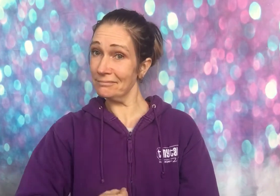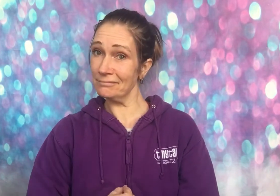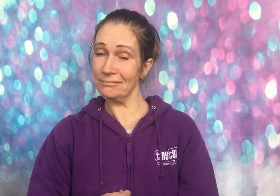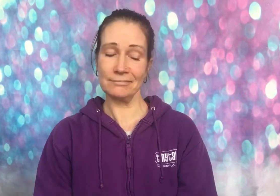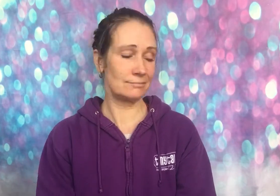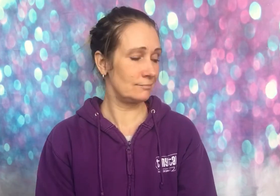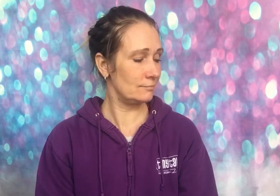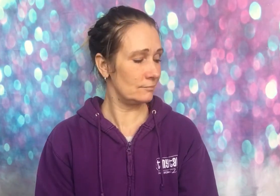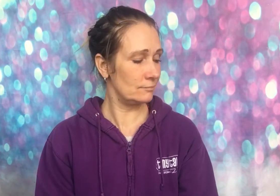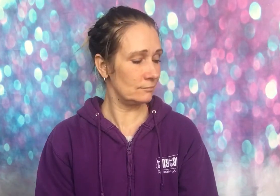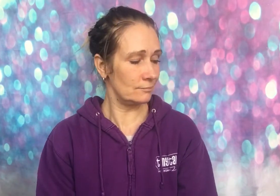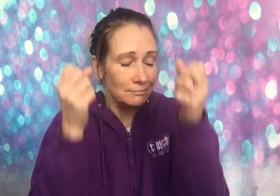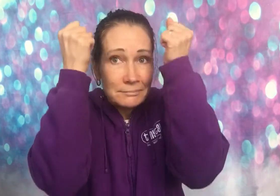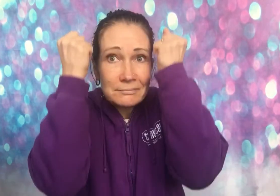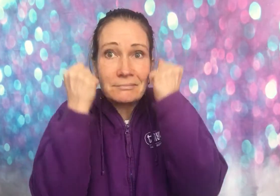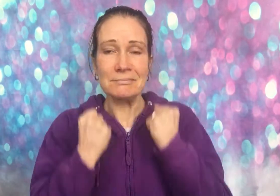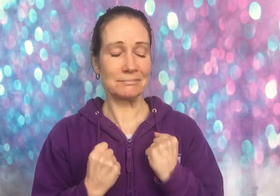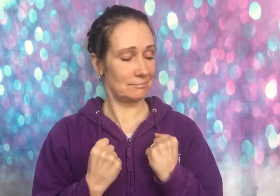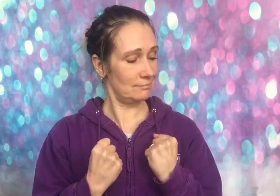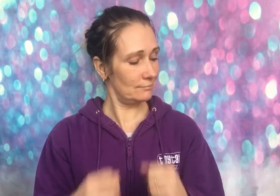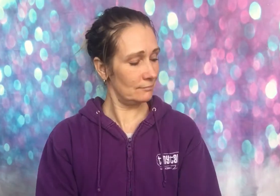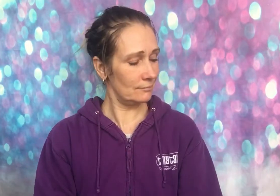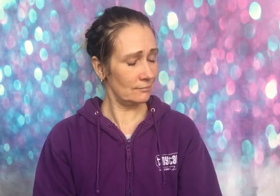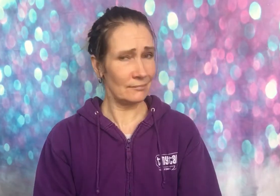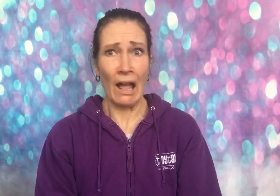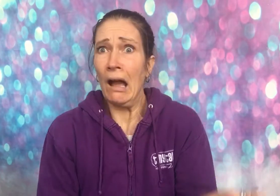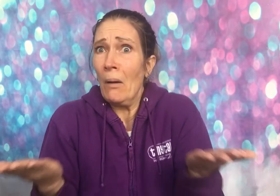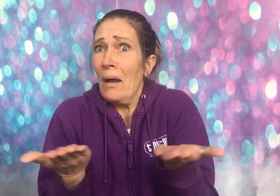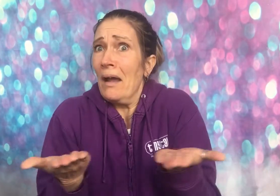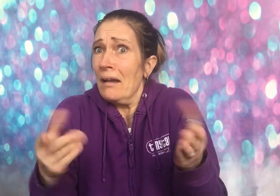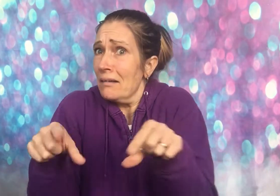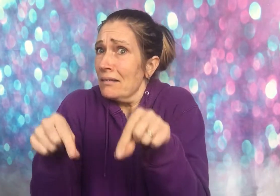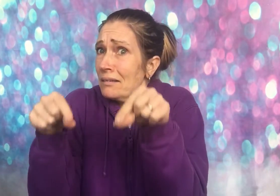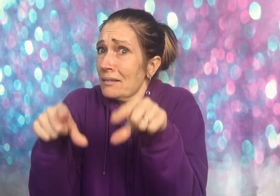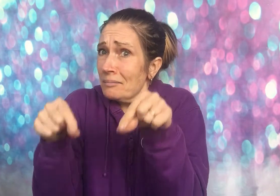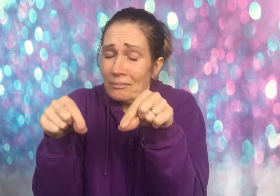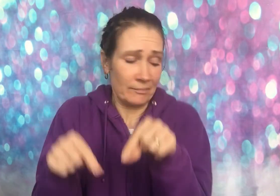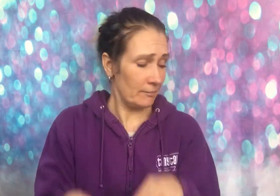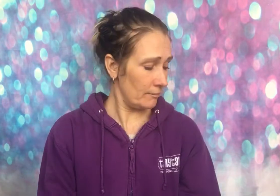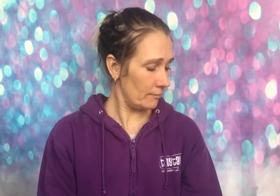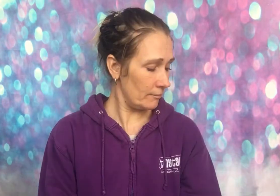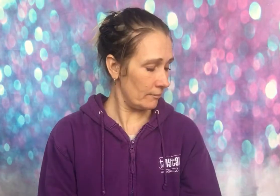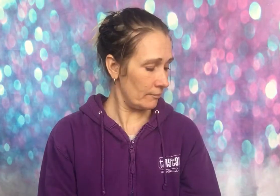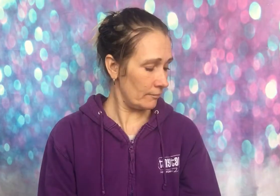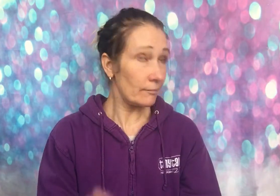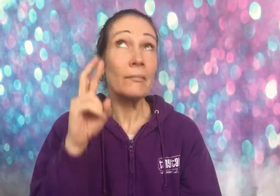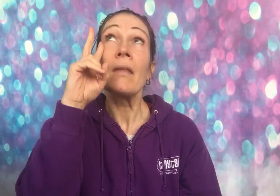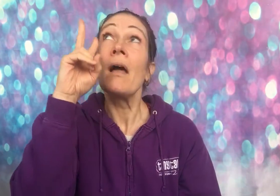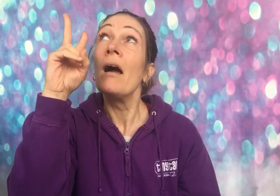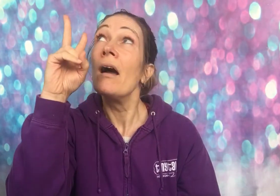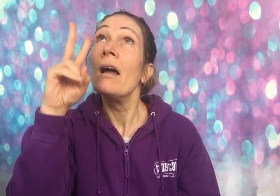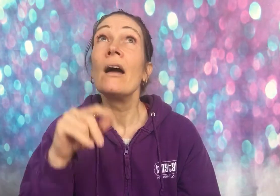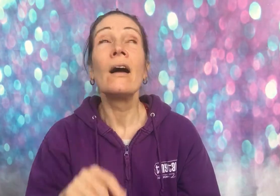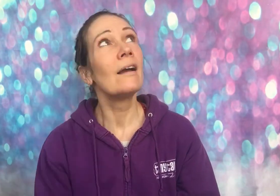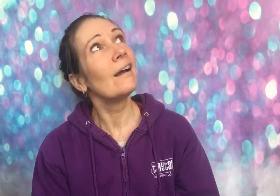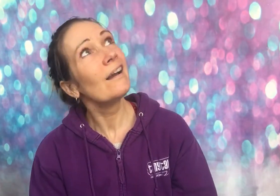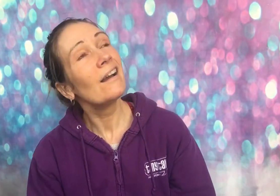The shirt goes on, but my socks, they've gone. In a cupboard up high, he finds his bow